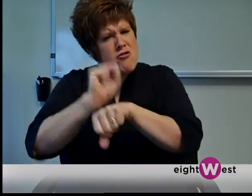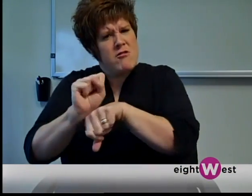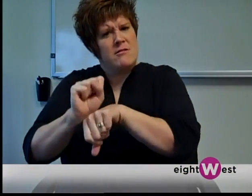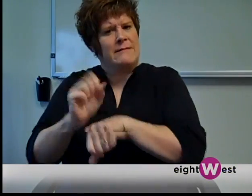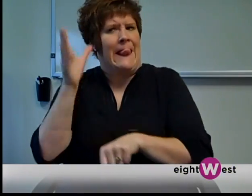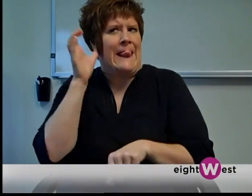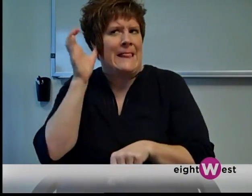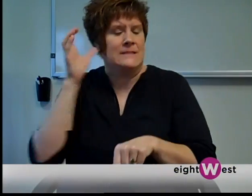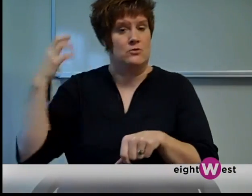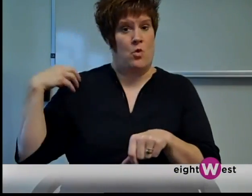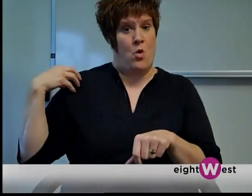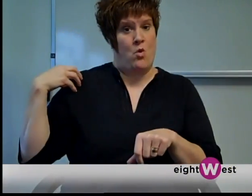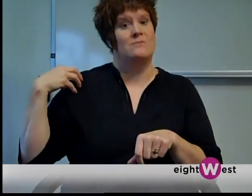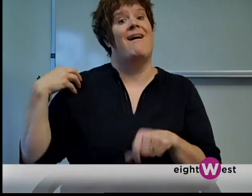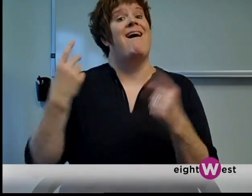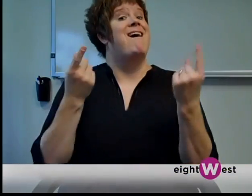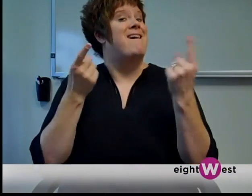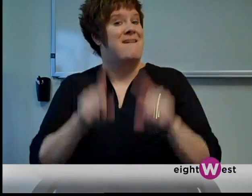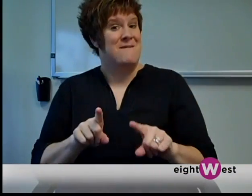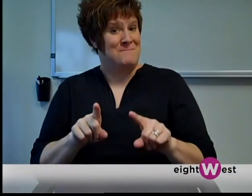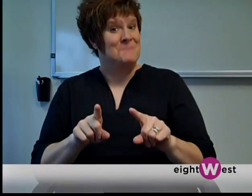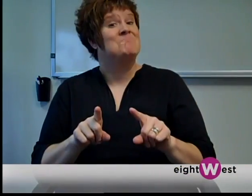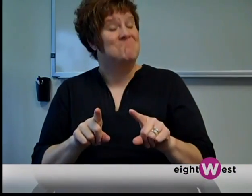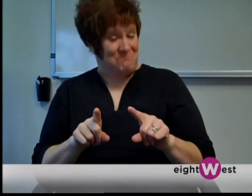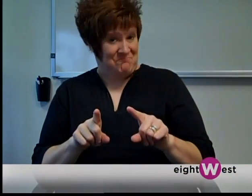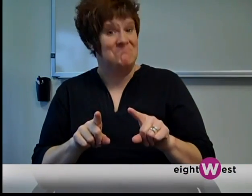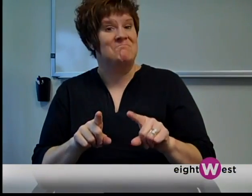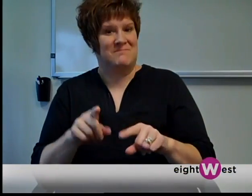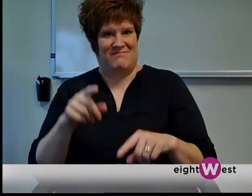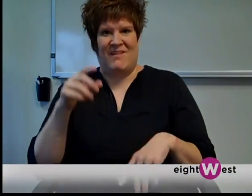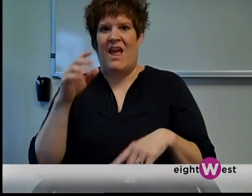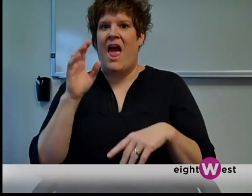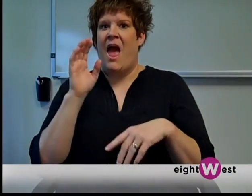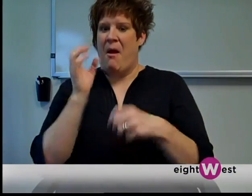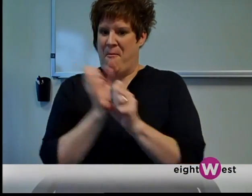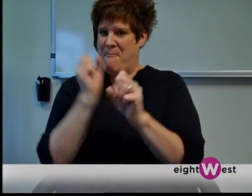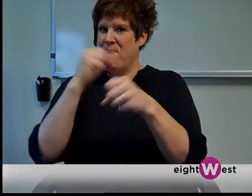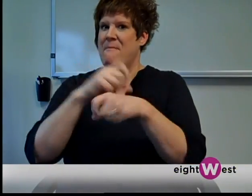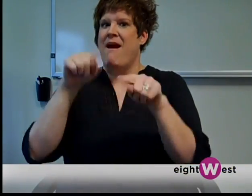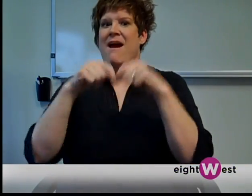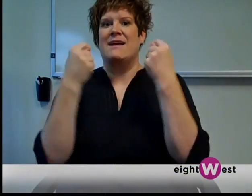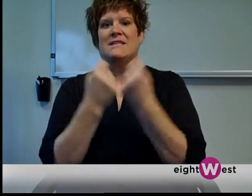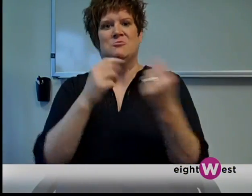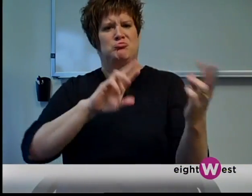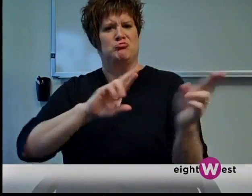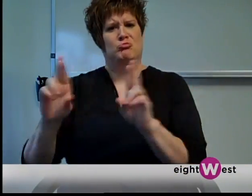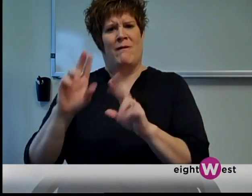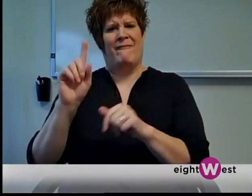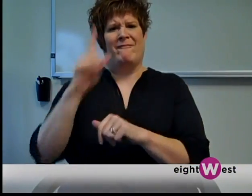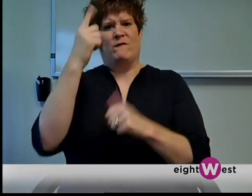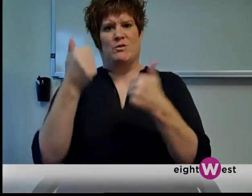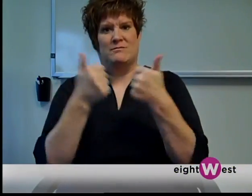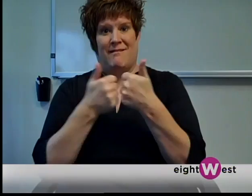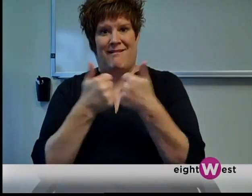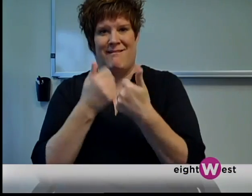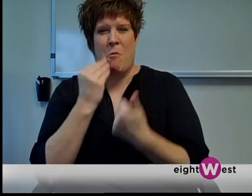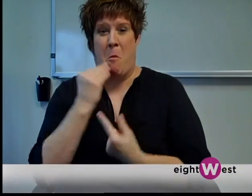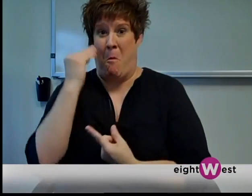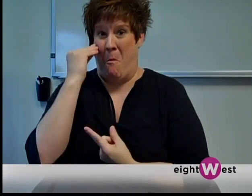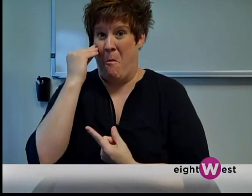than any spoken language. Yeah, absolutely. The facial expressions are inherently part of the language itself, and without that, what you're